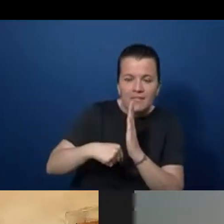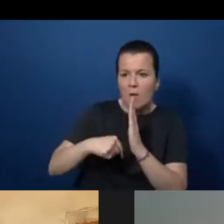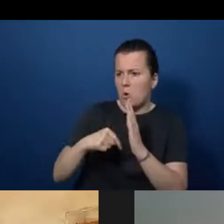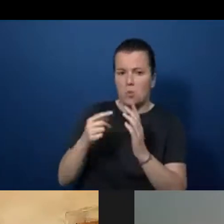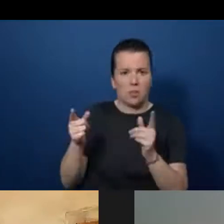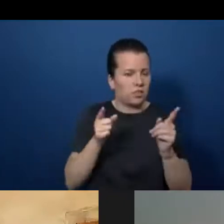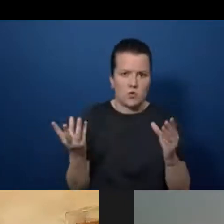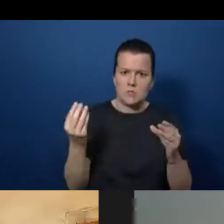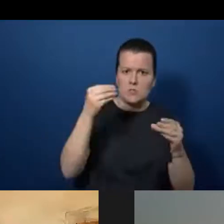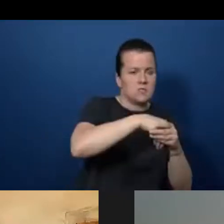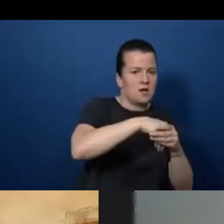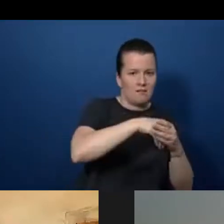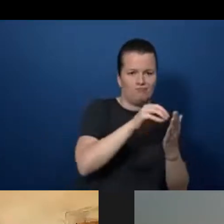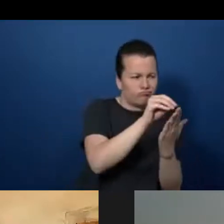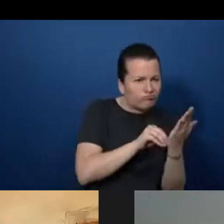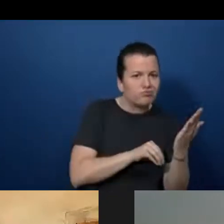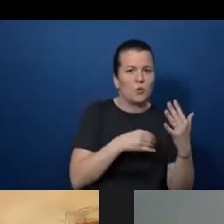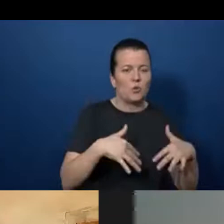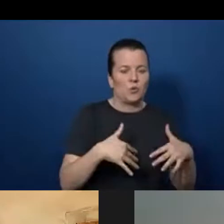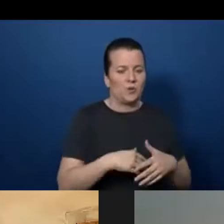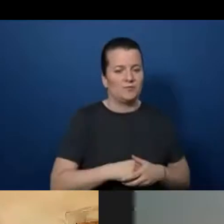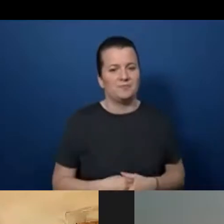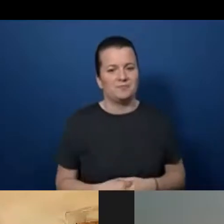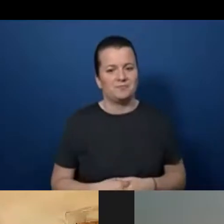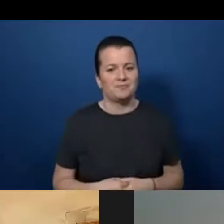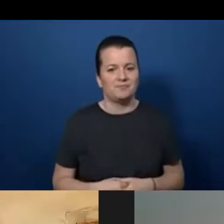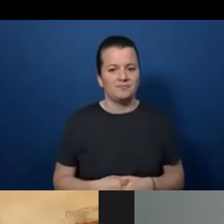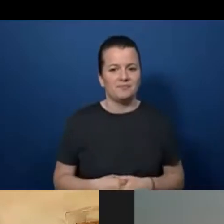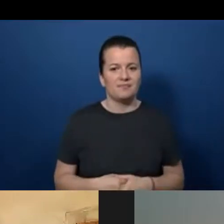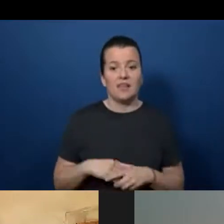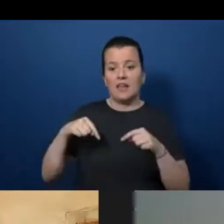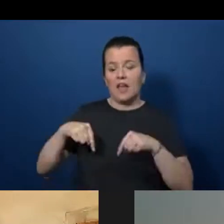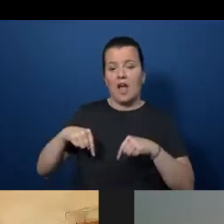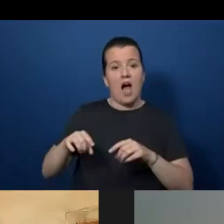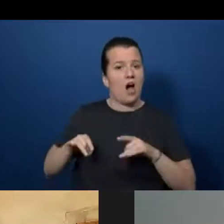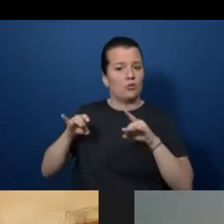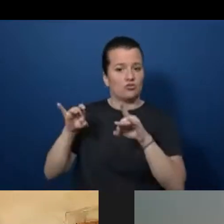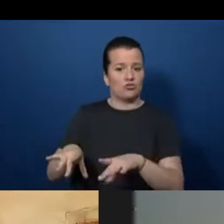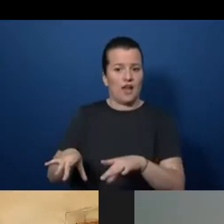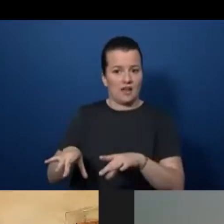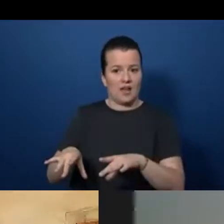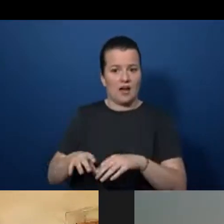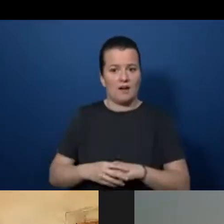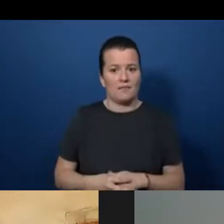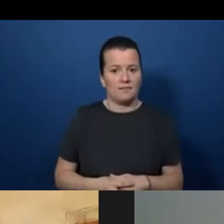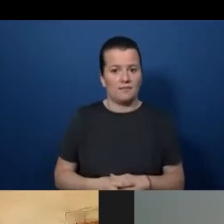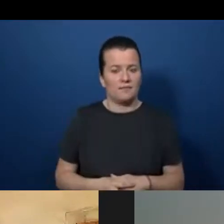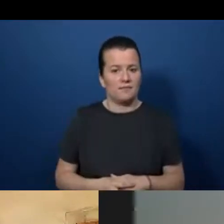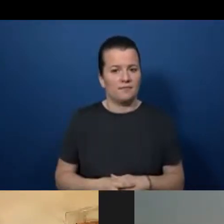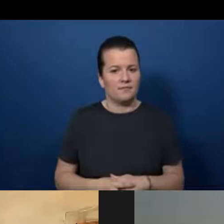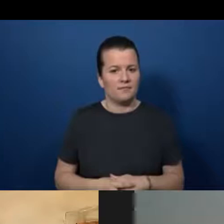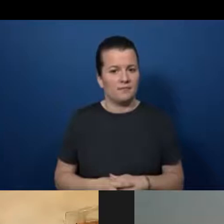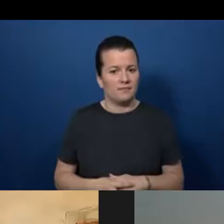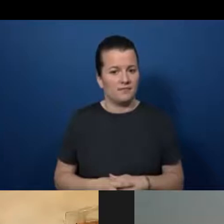I just also want to, as is a tradition in Australia, to acknowledge that I'm speaking to you from the unceded lands of the